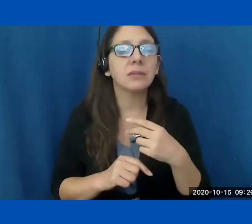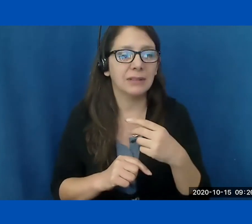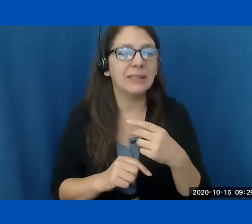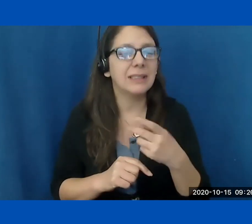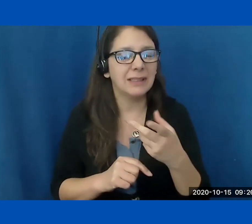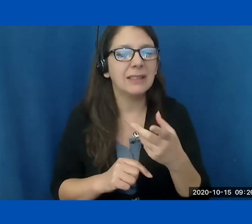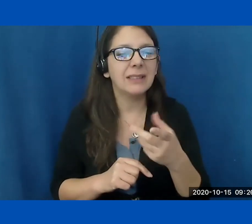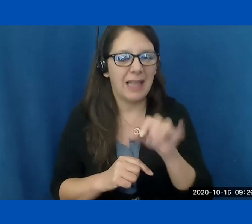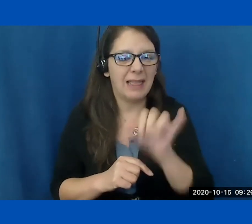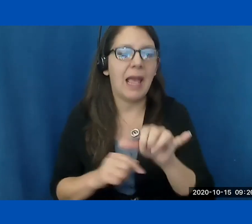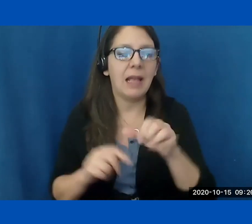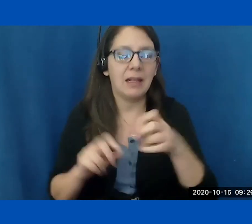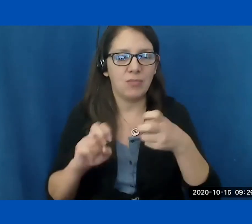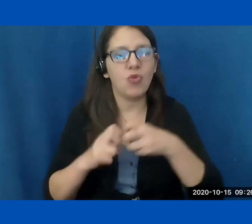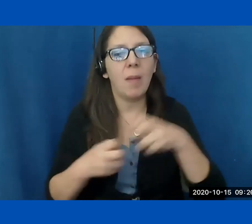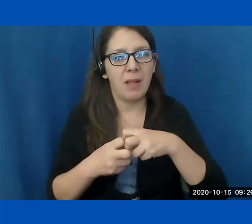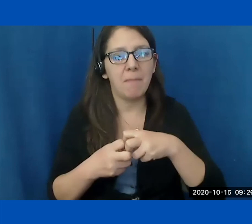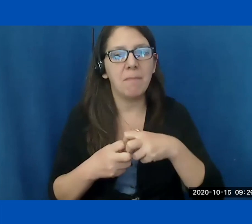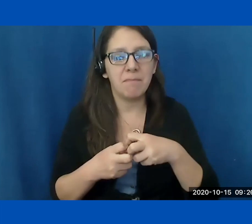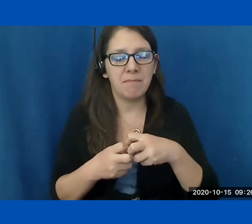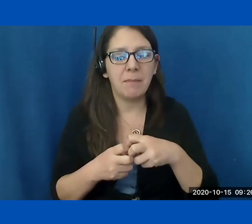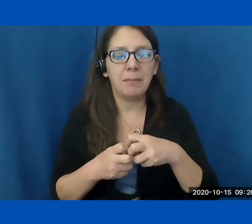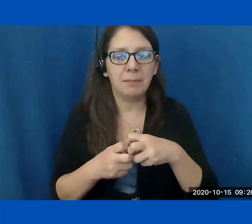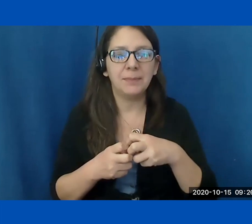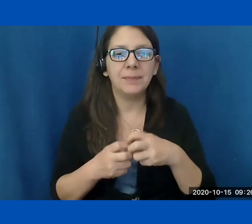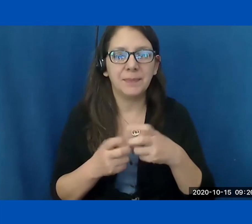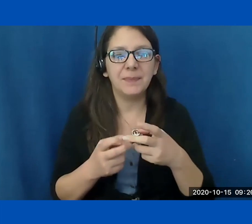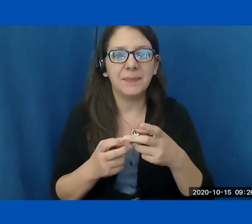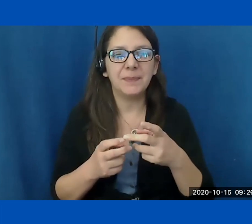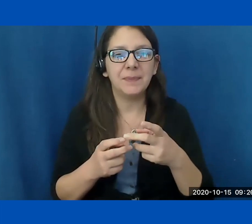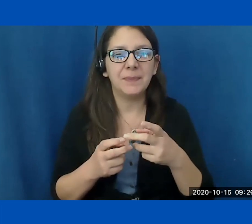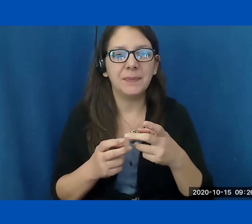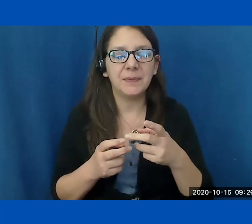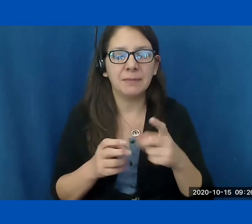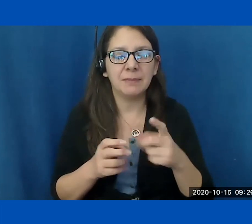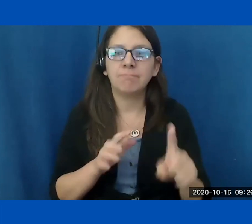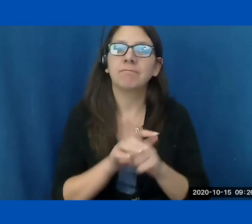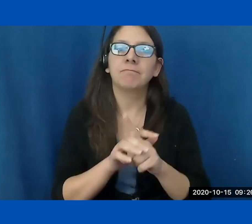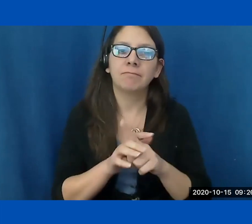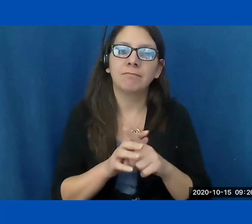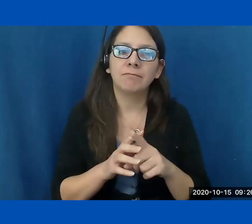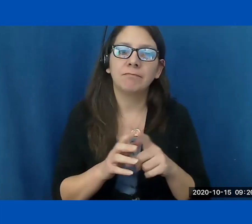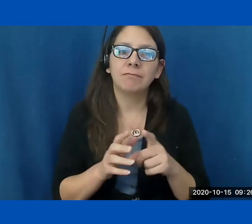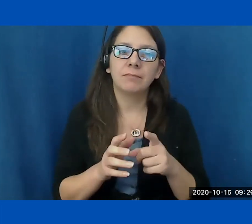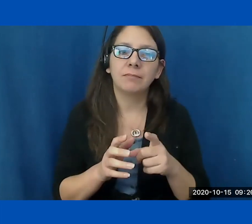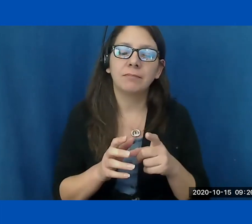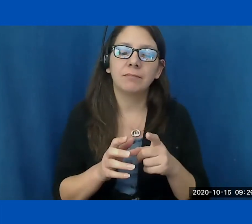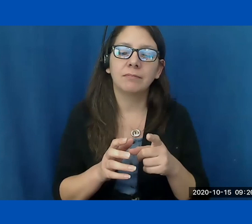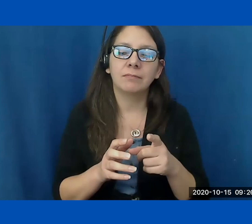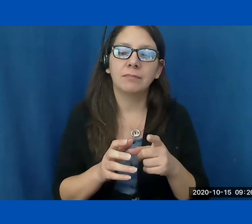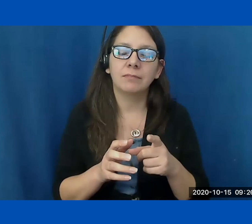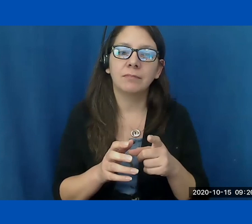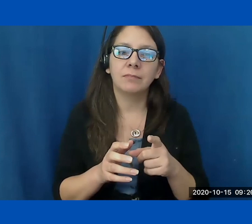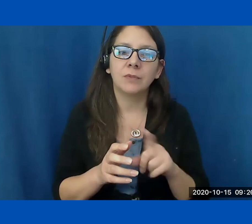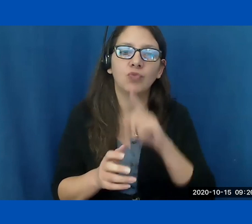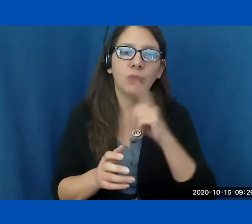that comes up too much when I go out because um, it's kind of hard to